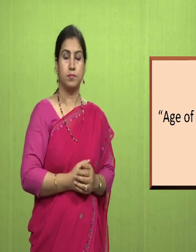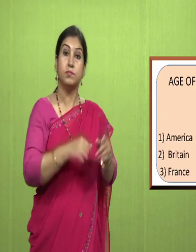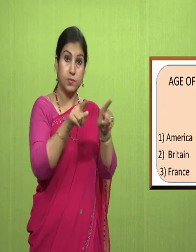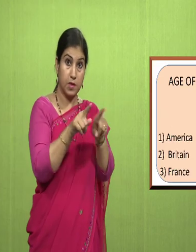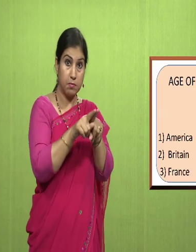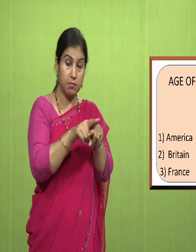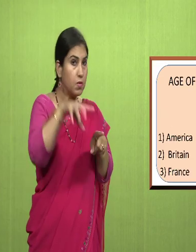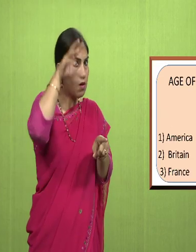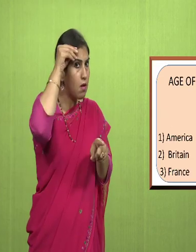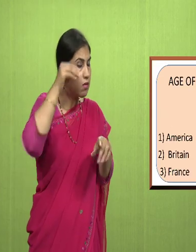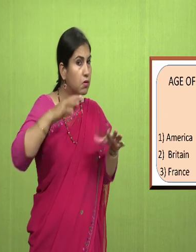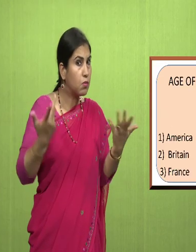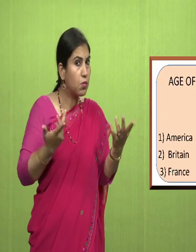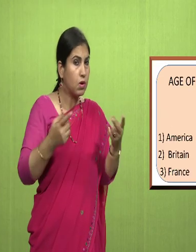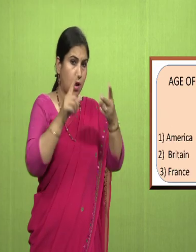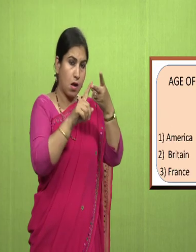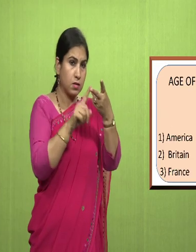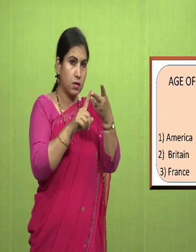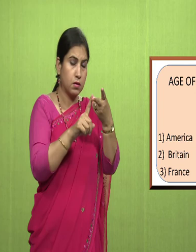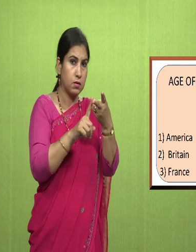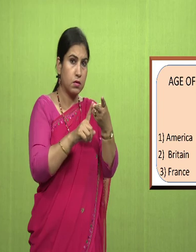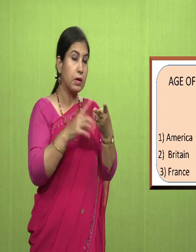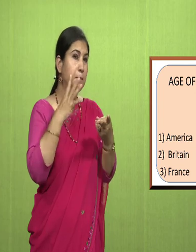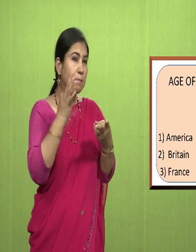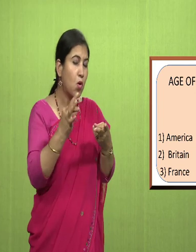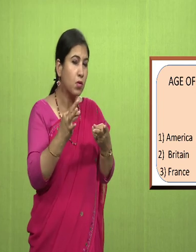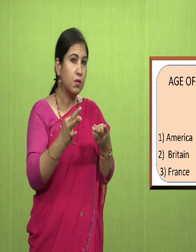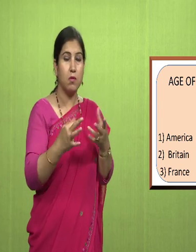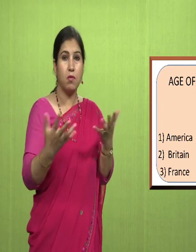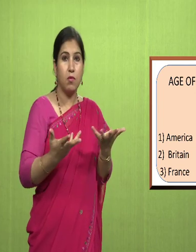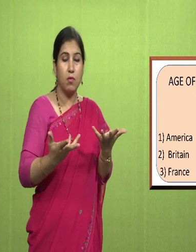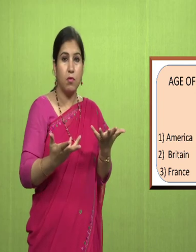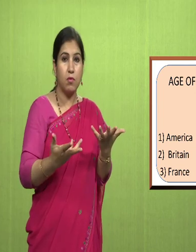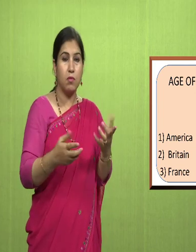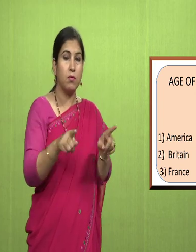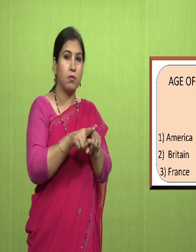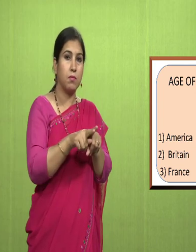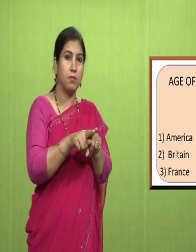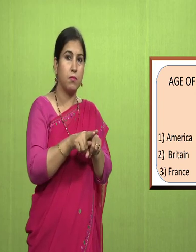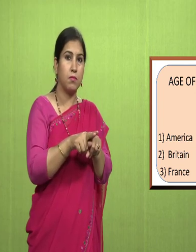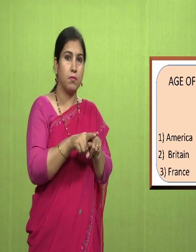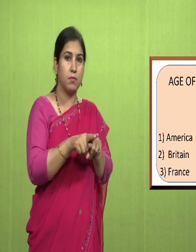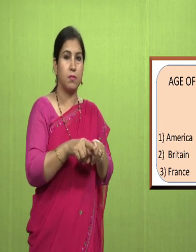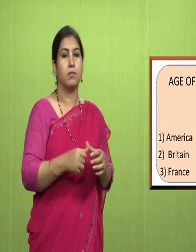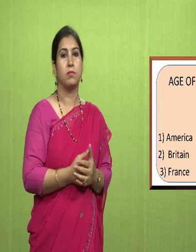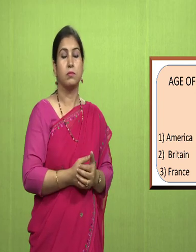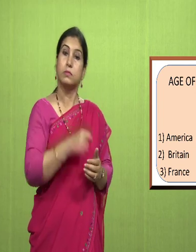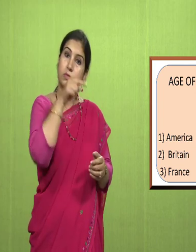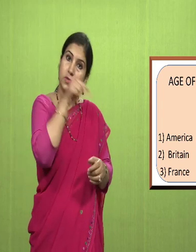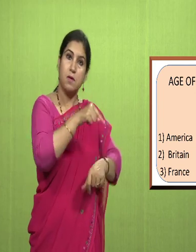and also about the main events that took place during that